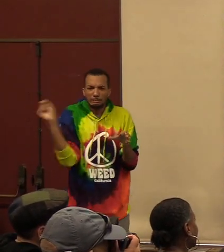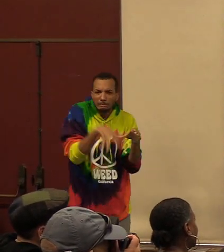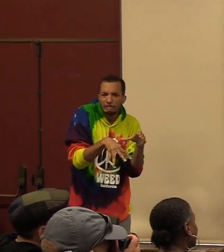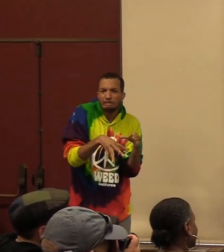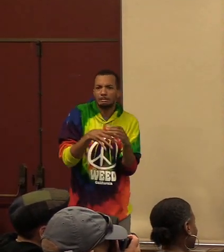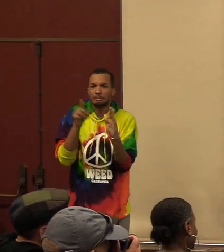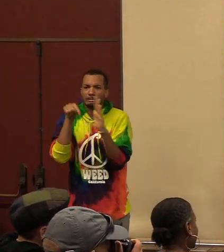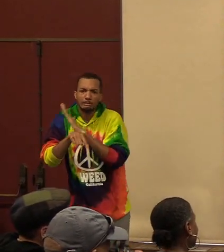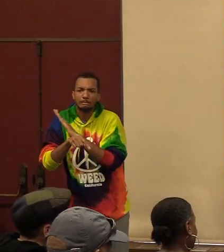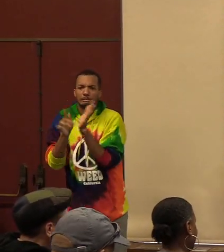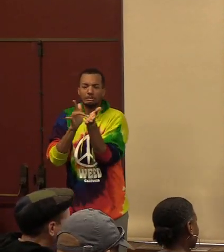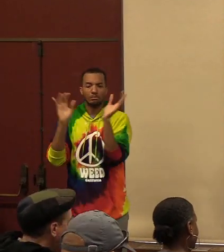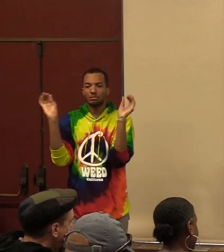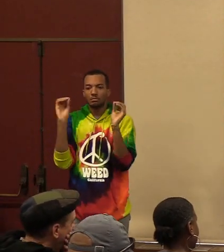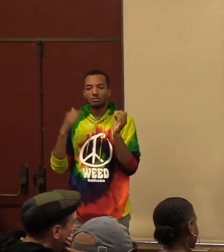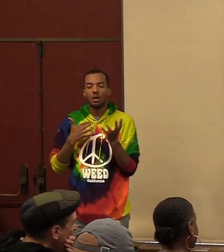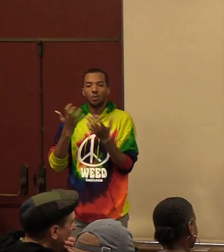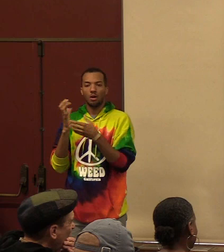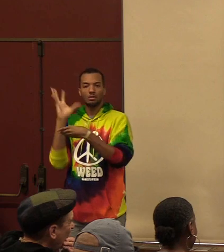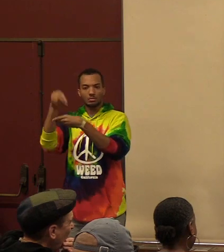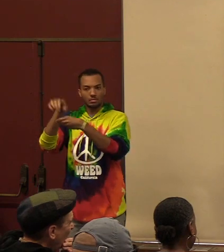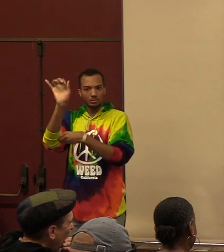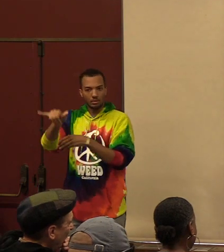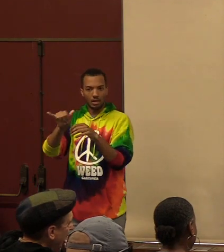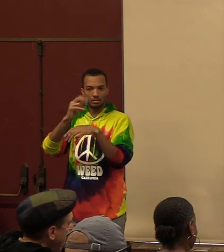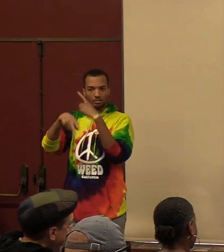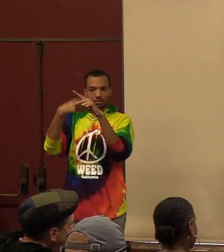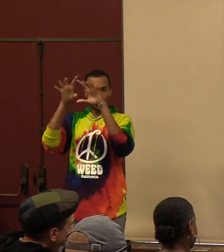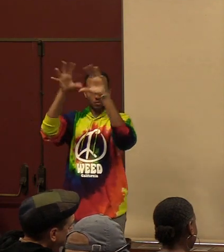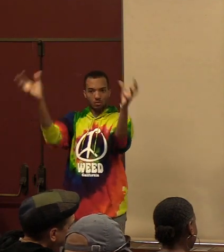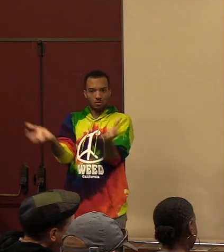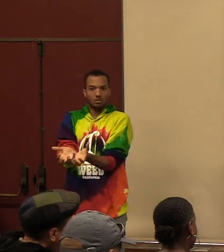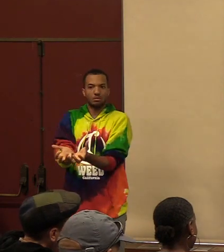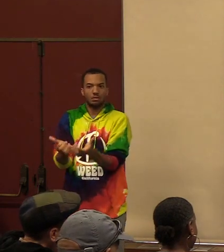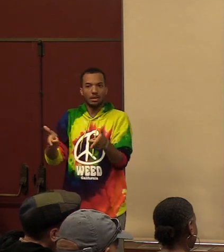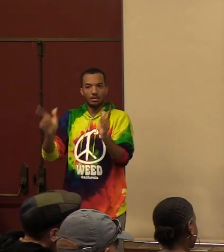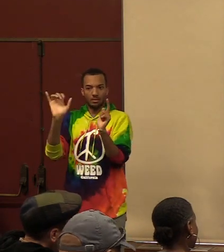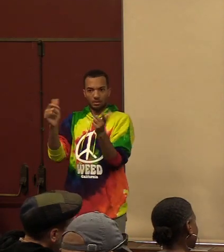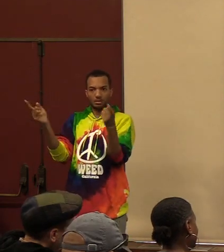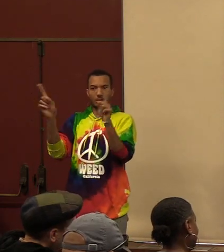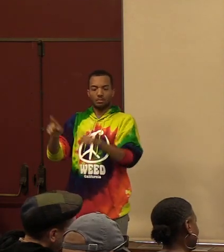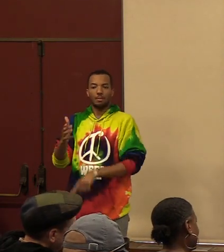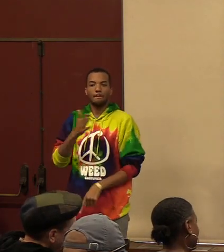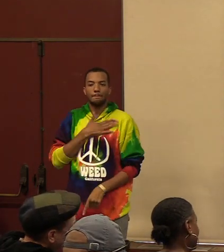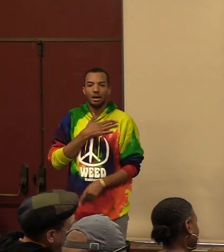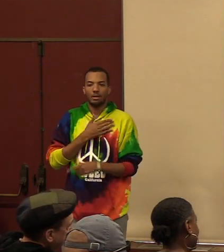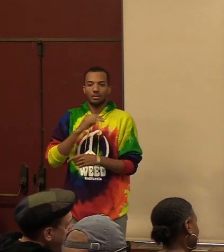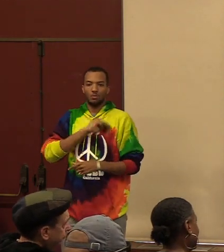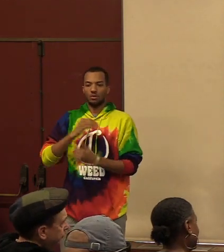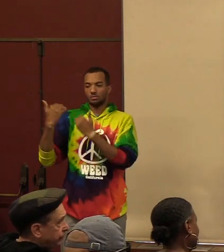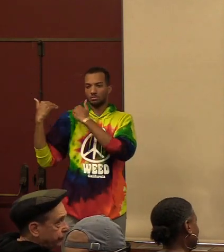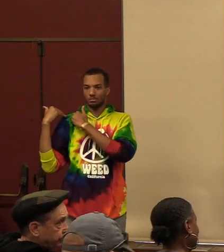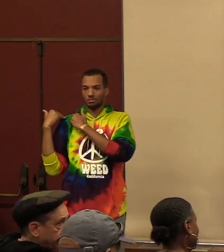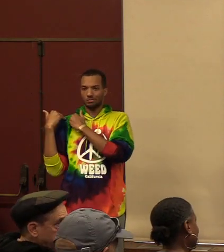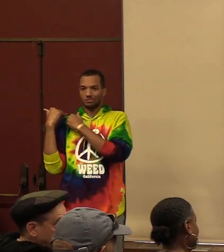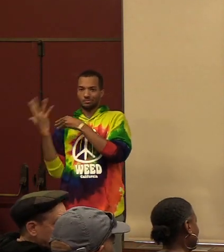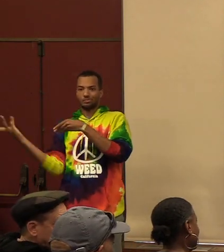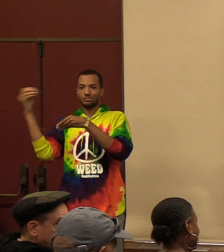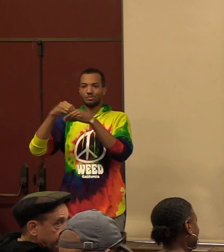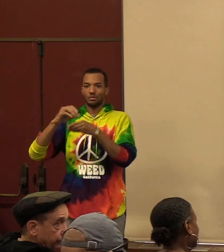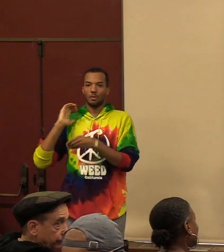I want to be a part of allowing that to happen. It is my obligation as a part of the